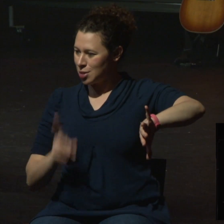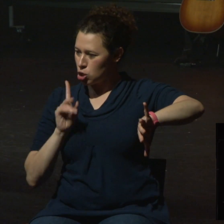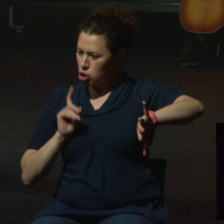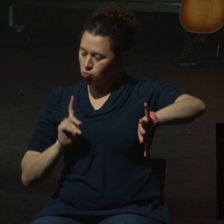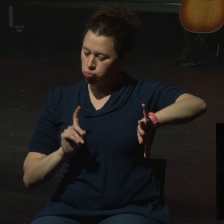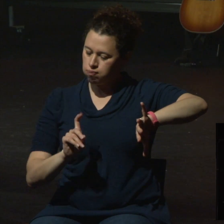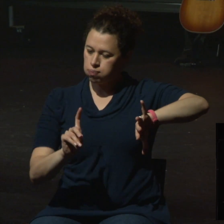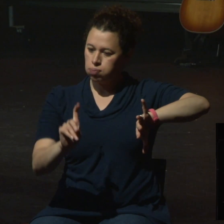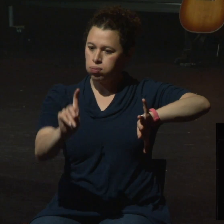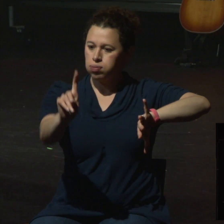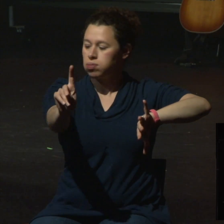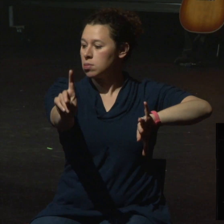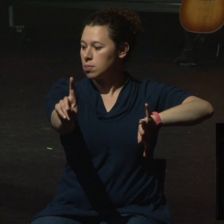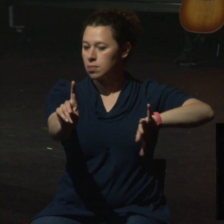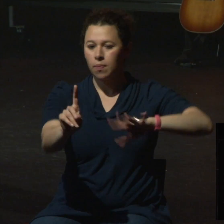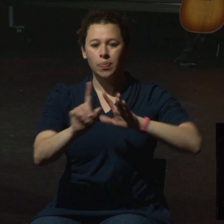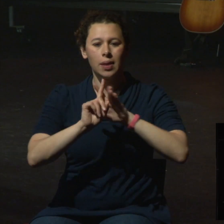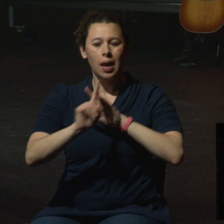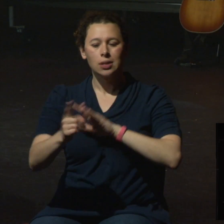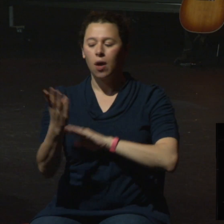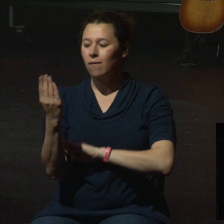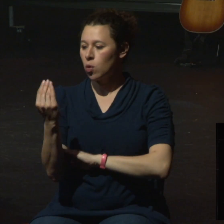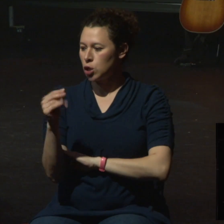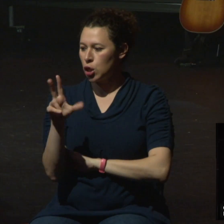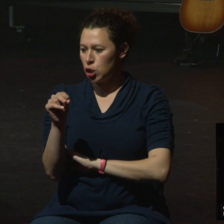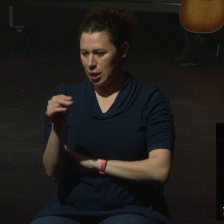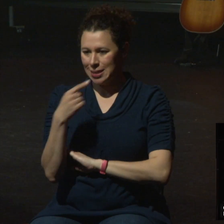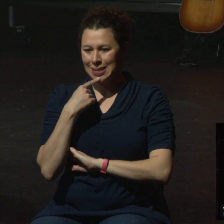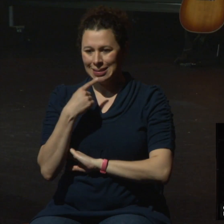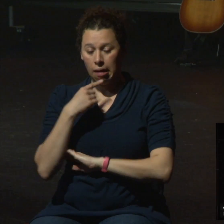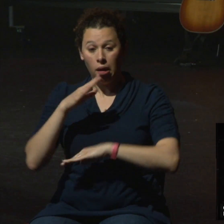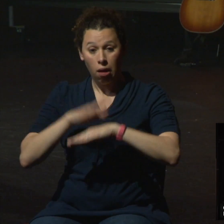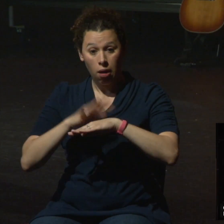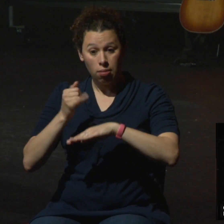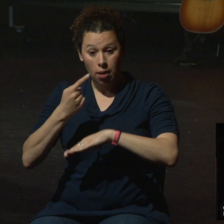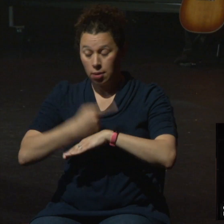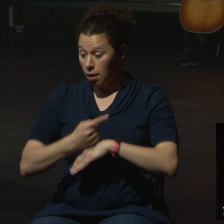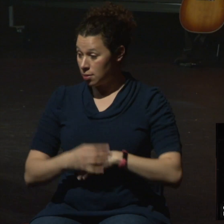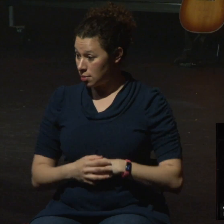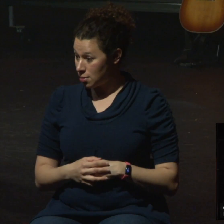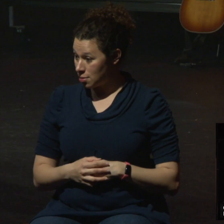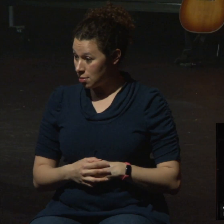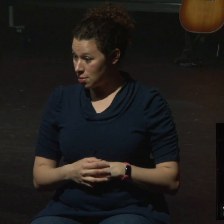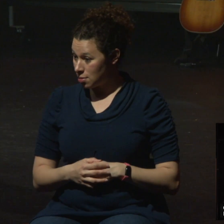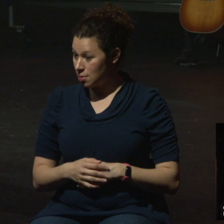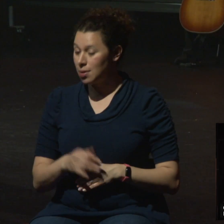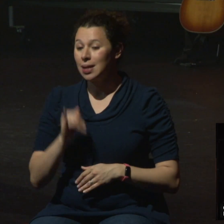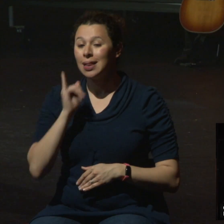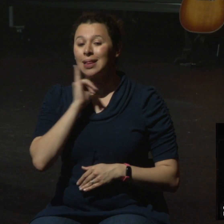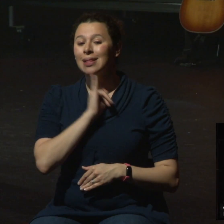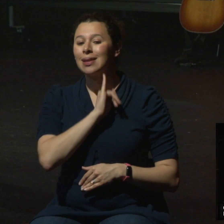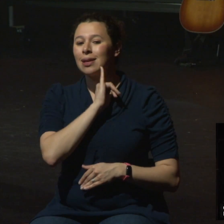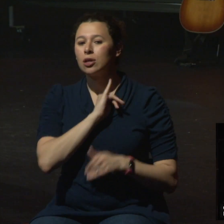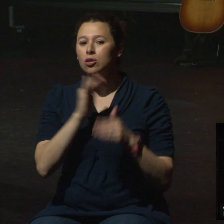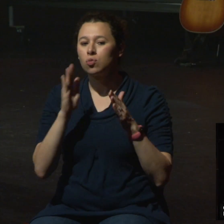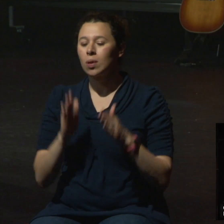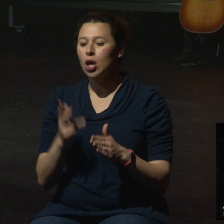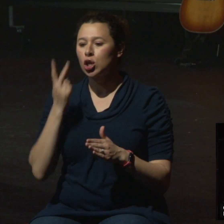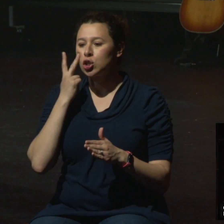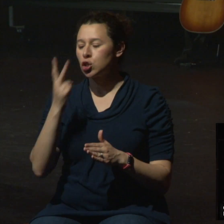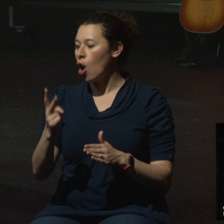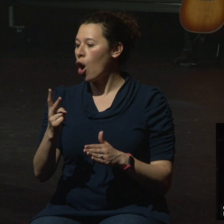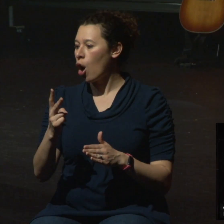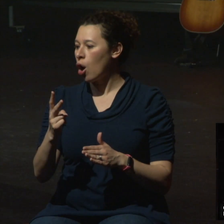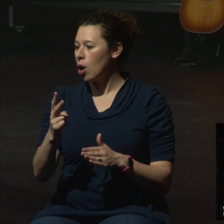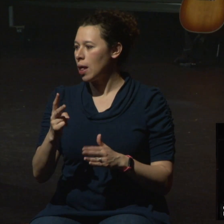side. And Exodus 14:30 says, on that day, when the Israelites saw the bodies of the Egyptians